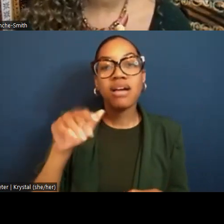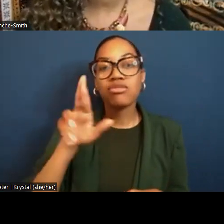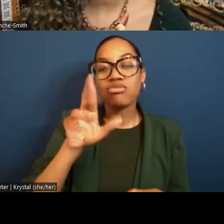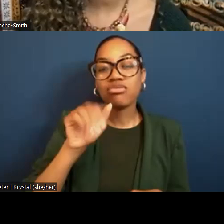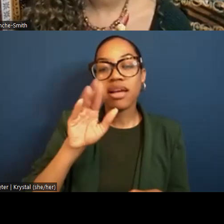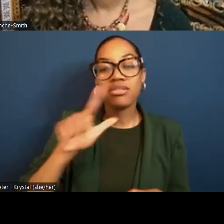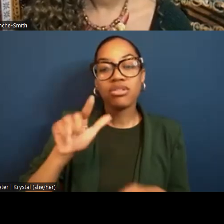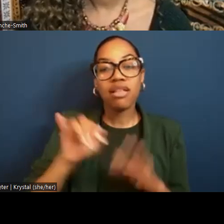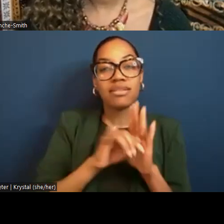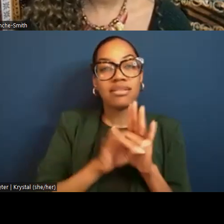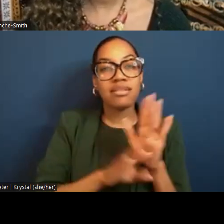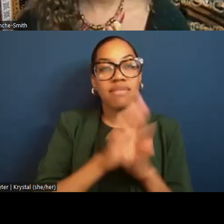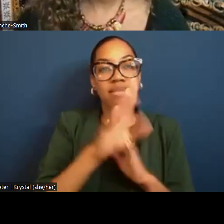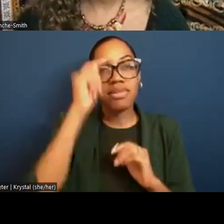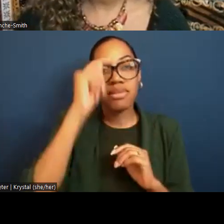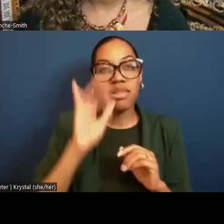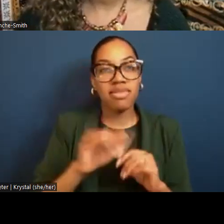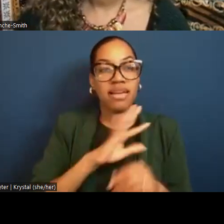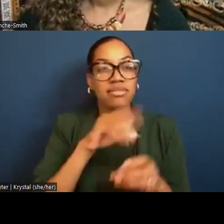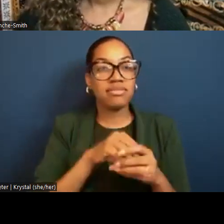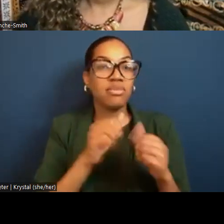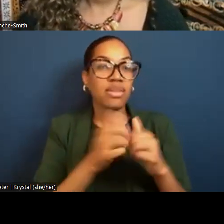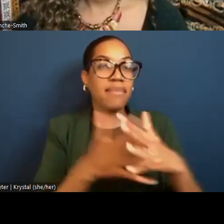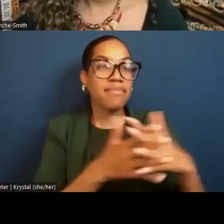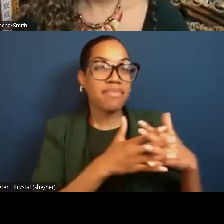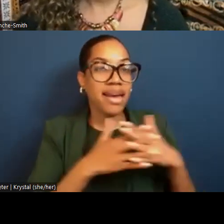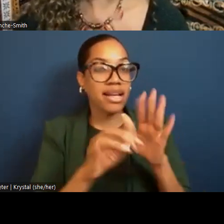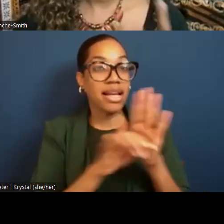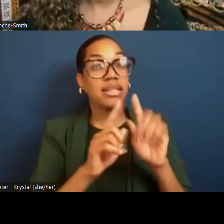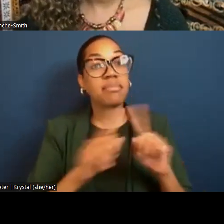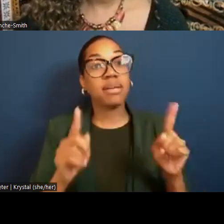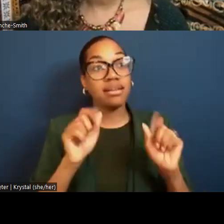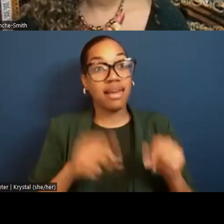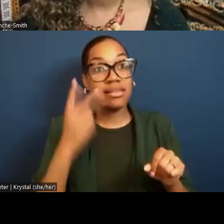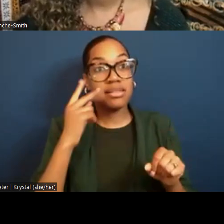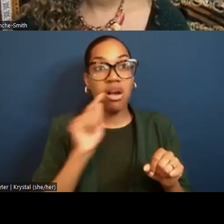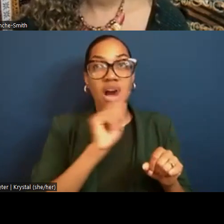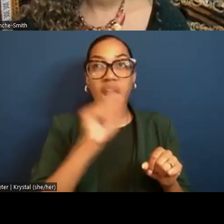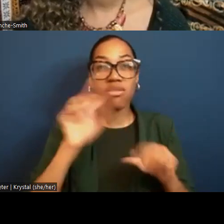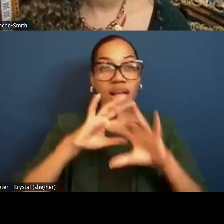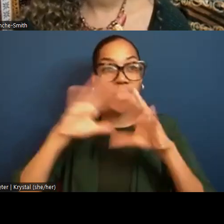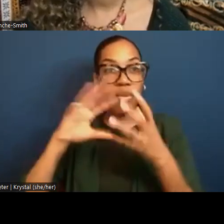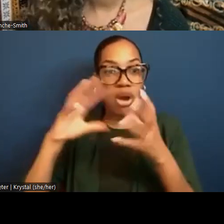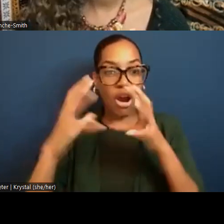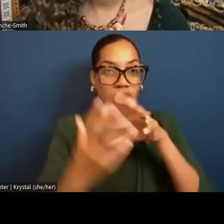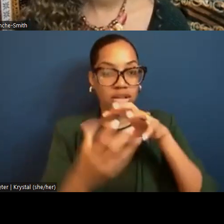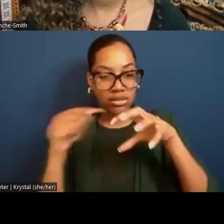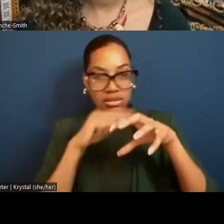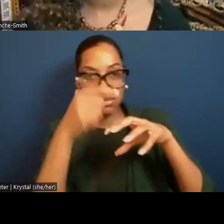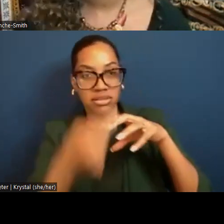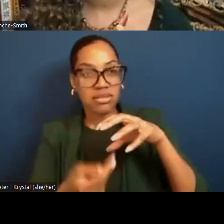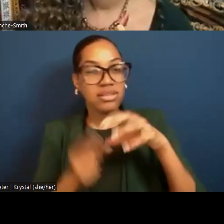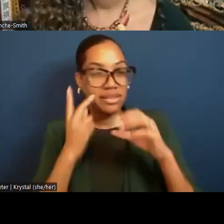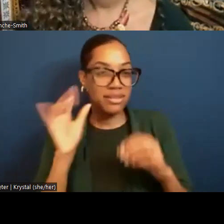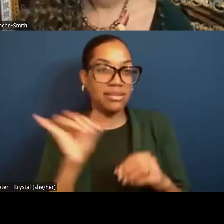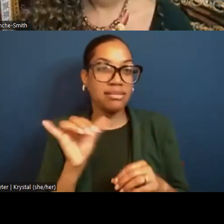rich conversations. But I think learning about that so that we can recognize that everyone does have a race, as Dr. Janet Helm said, she was one of